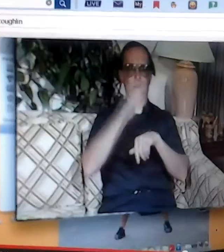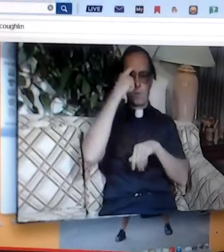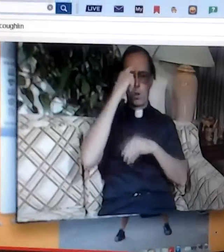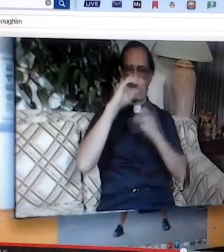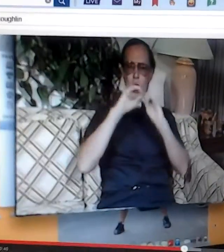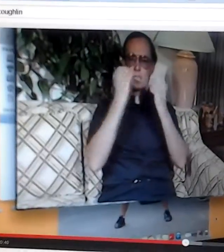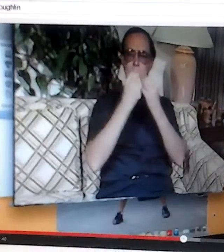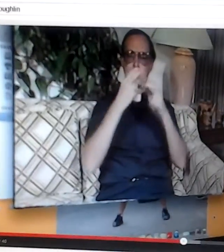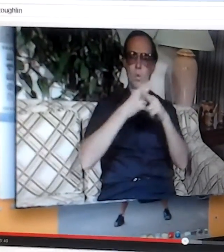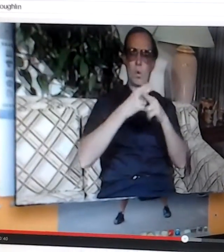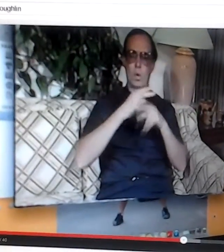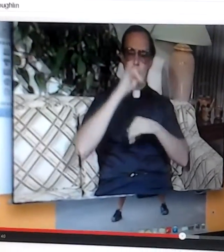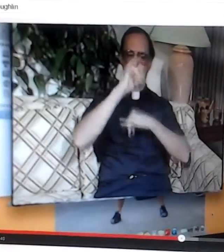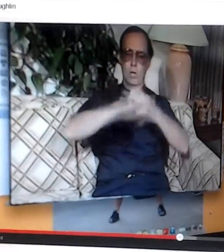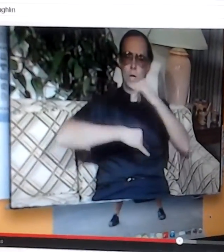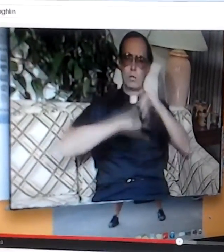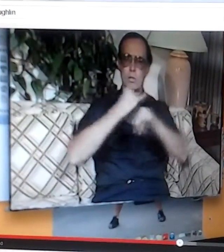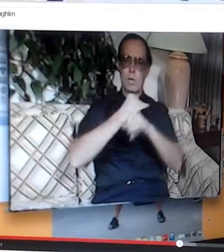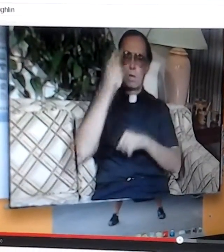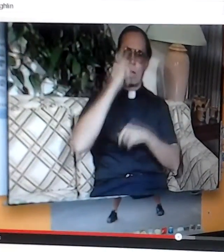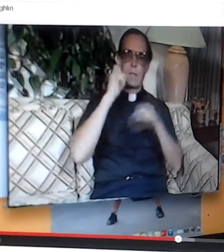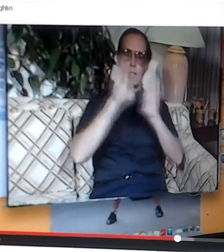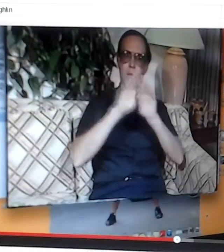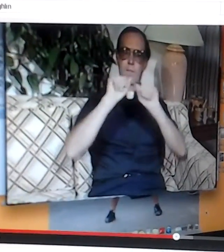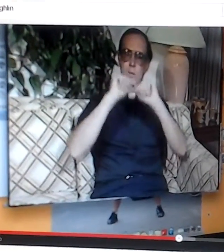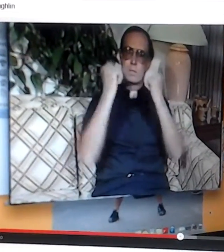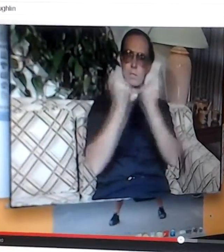So I worked all around North America.